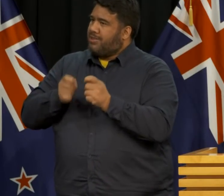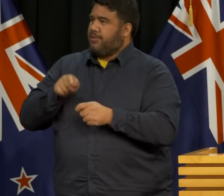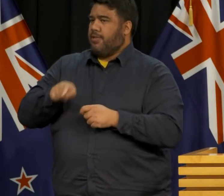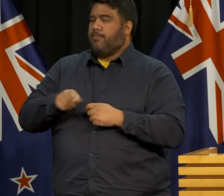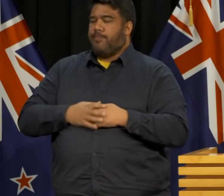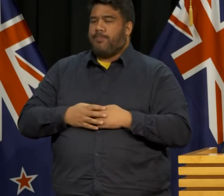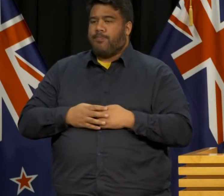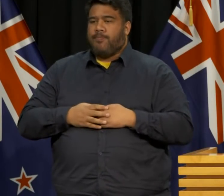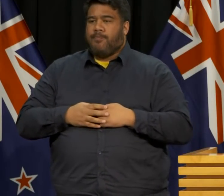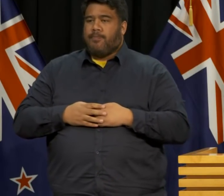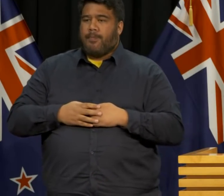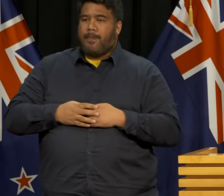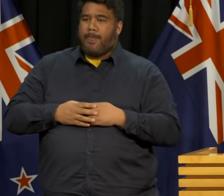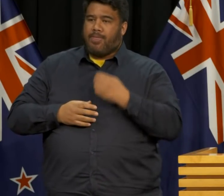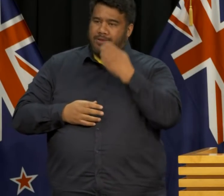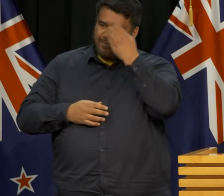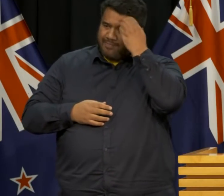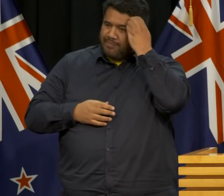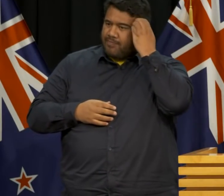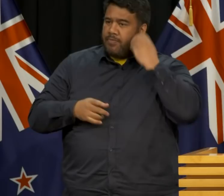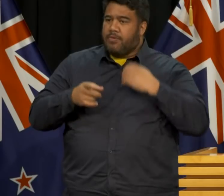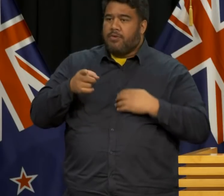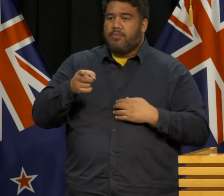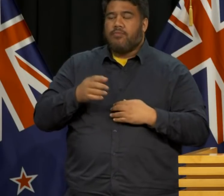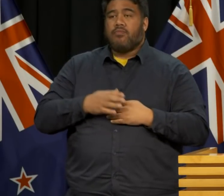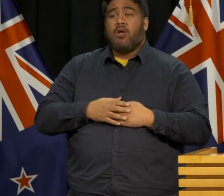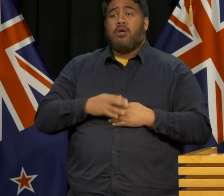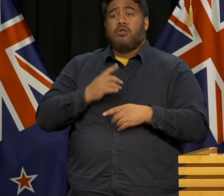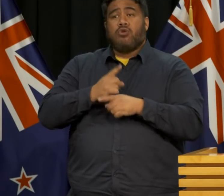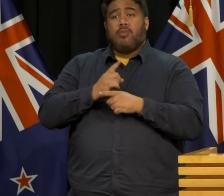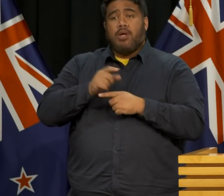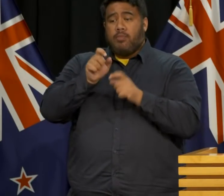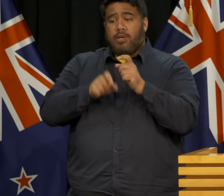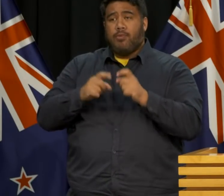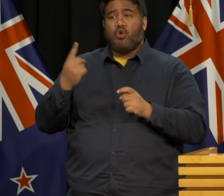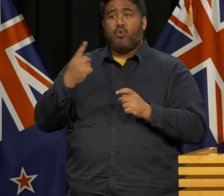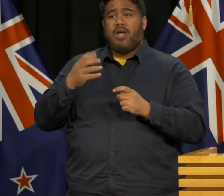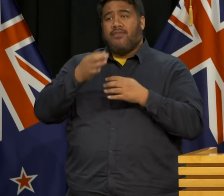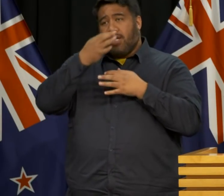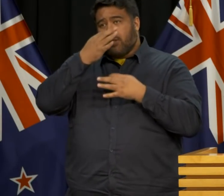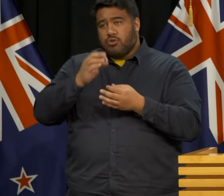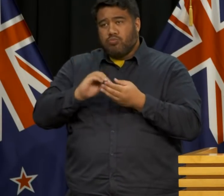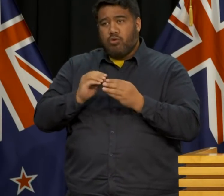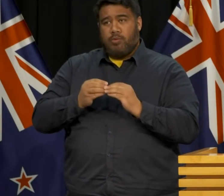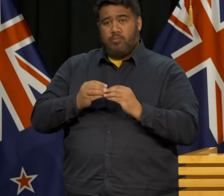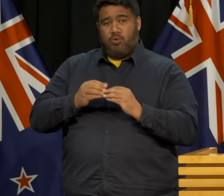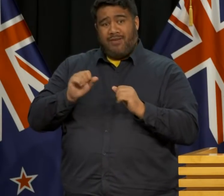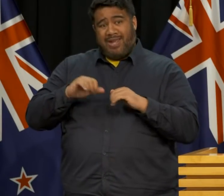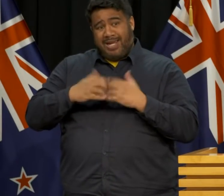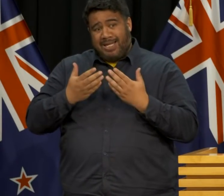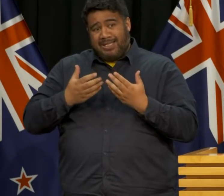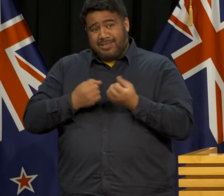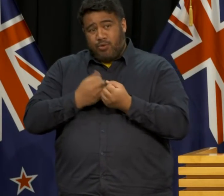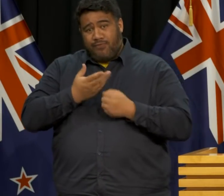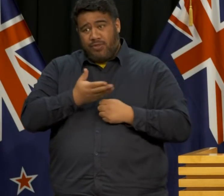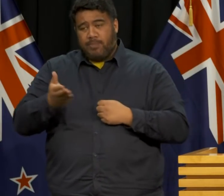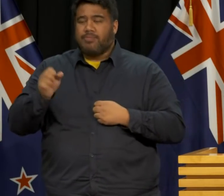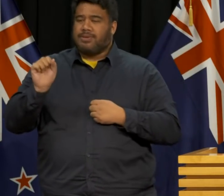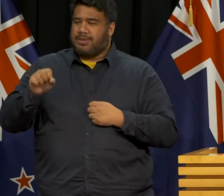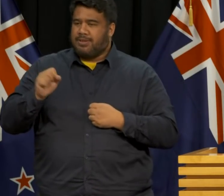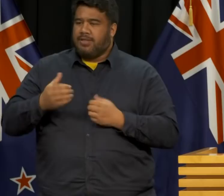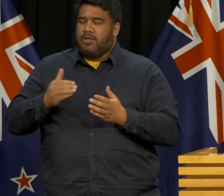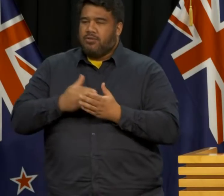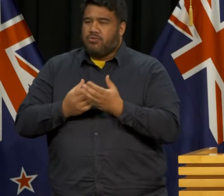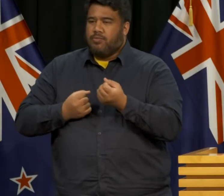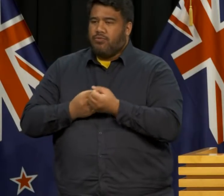test. Does the government have any specific policy around people with addiction issues in these isolation hotels? Yes, additional support is available for them.